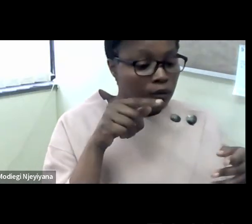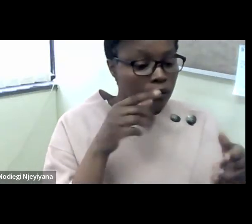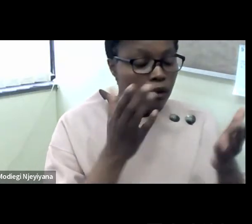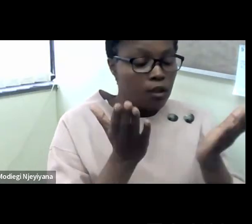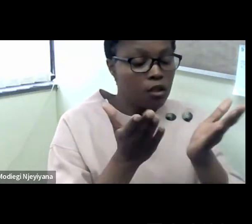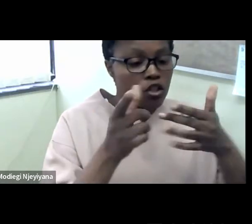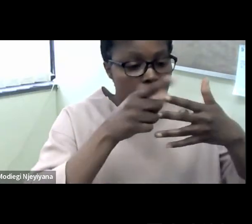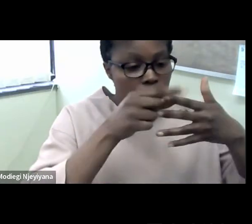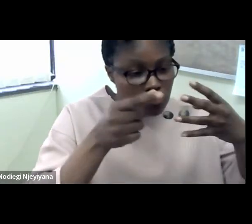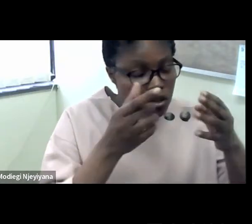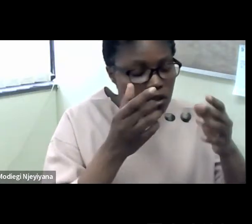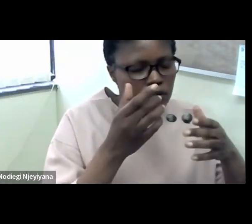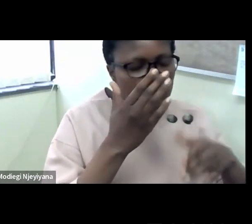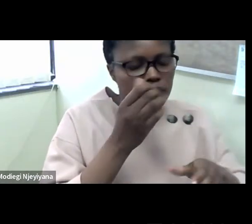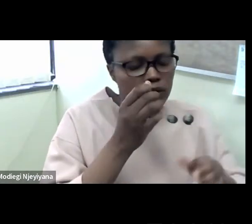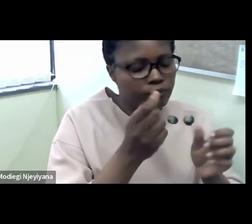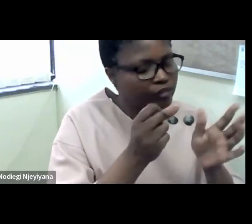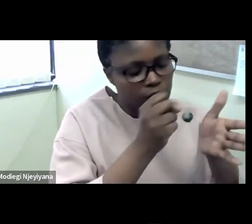attend to this.